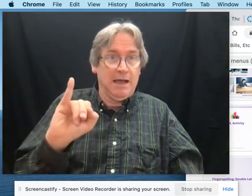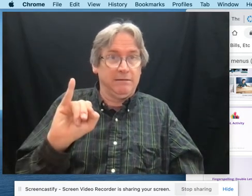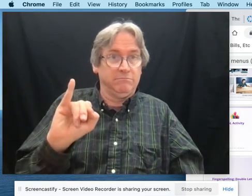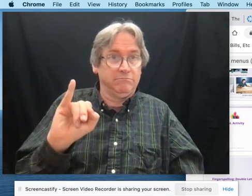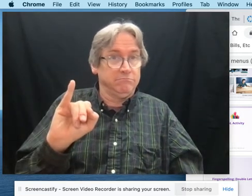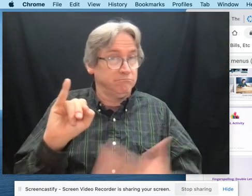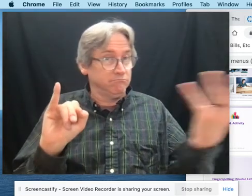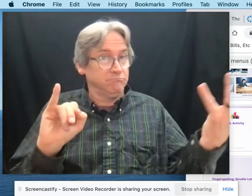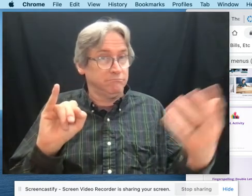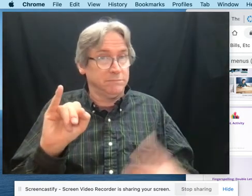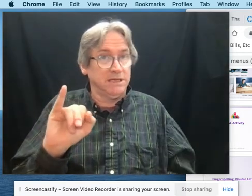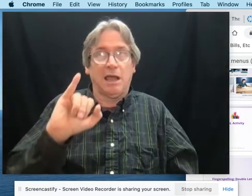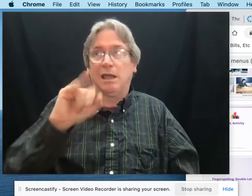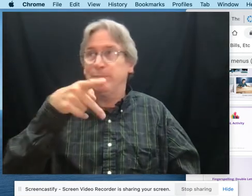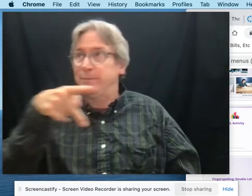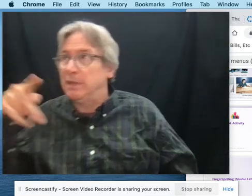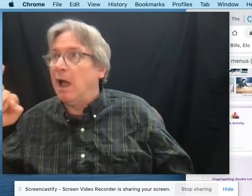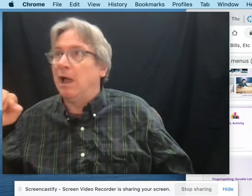M-I-S-S-I-S-S-I-P-P-I.